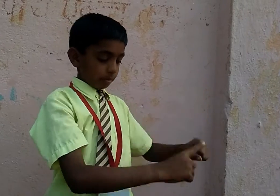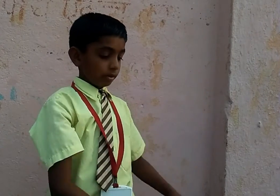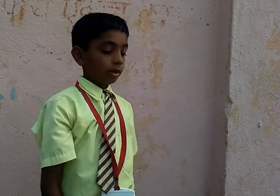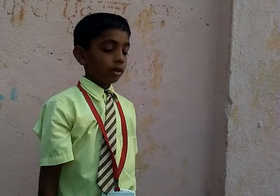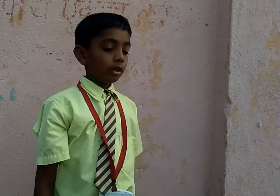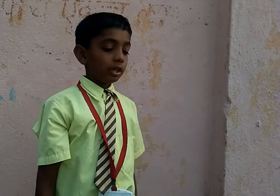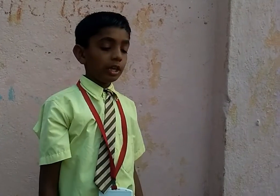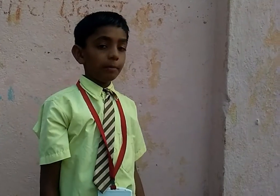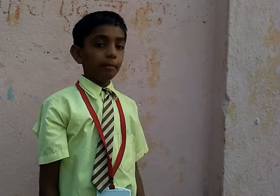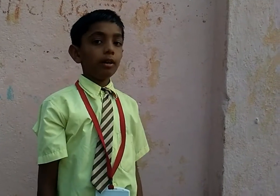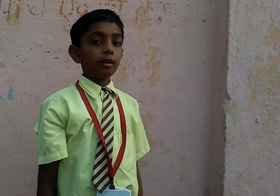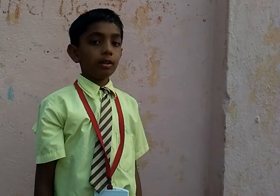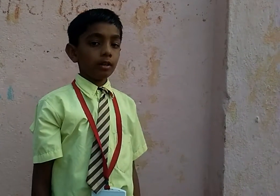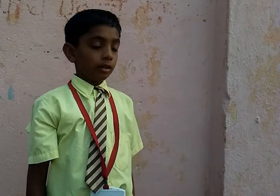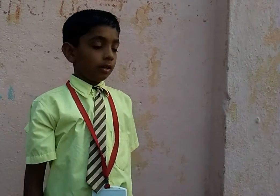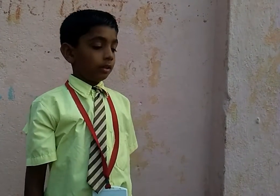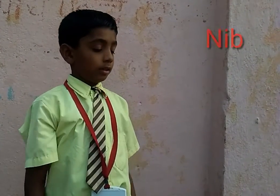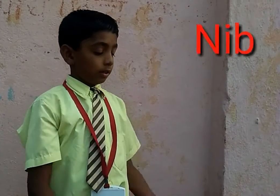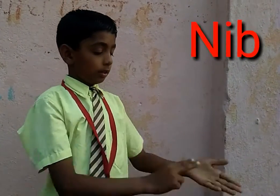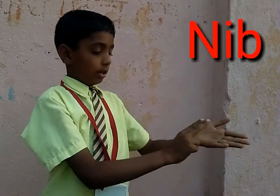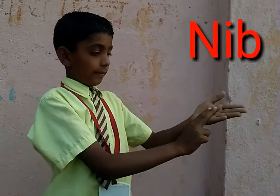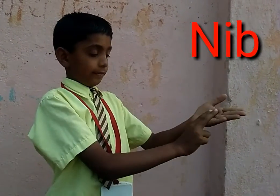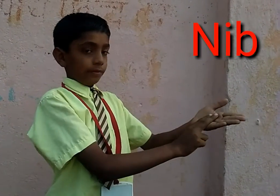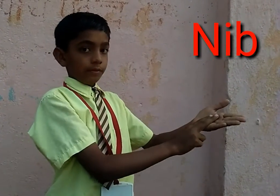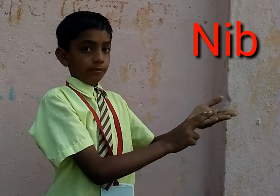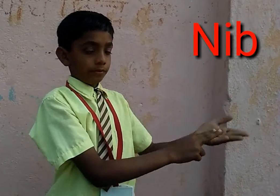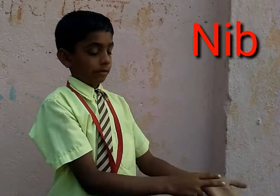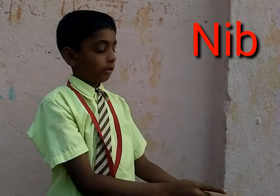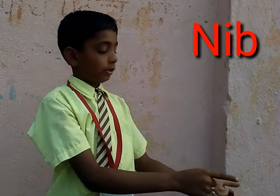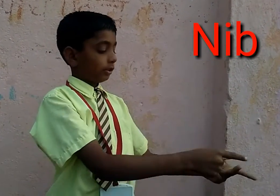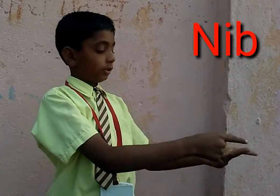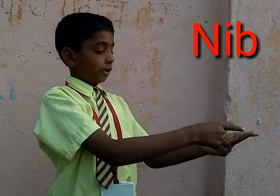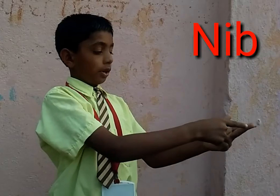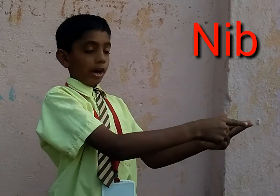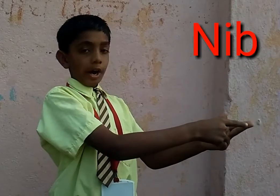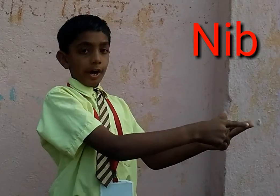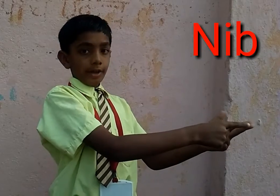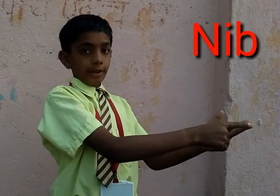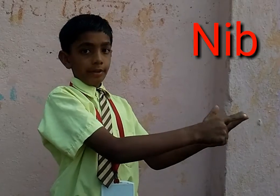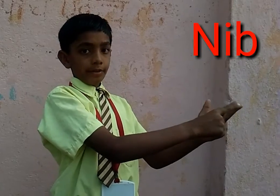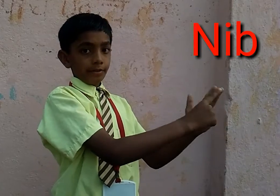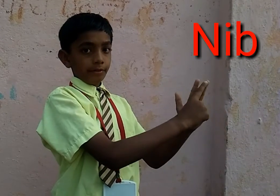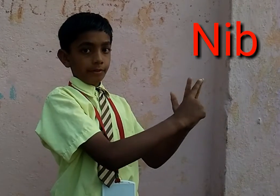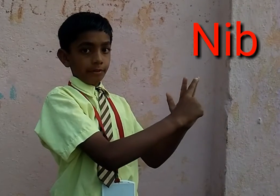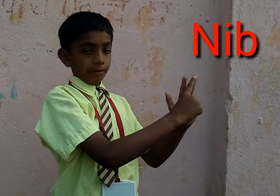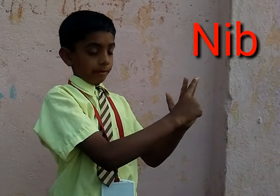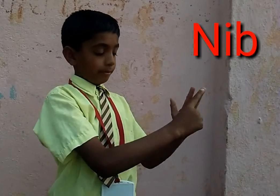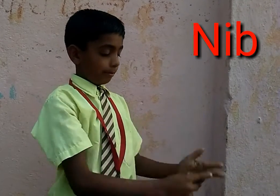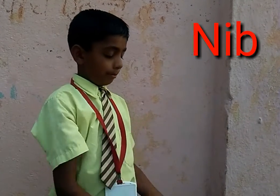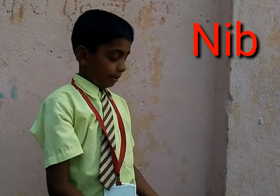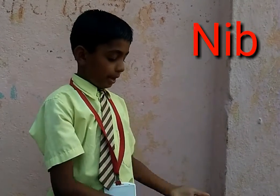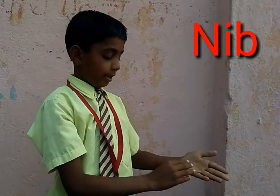Nib. Young. I be